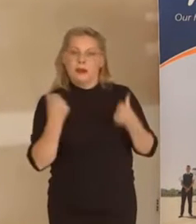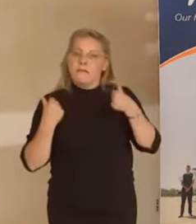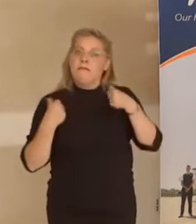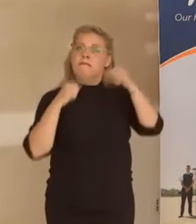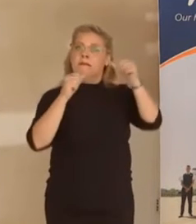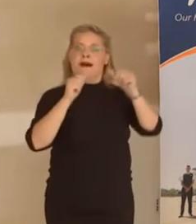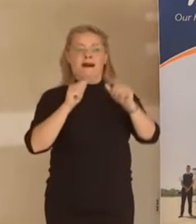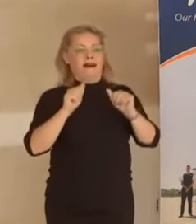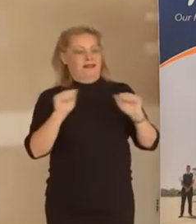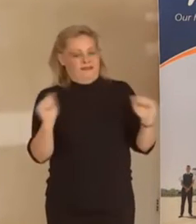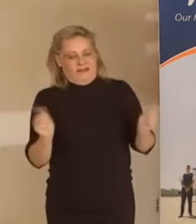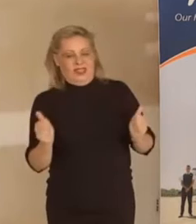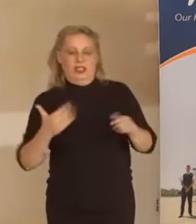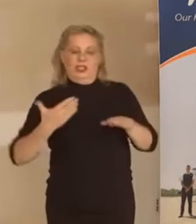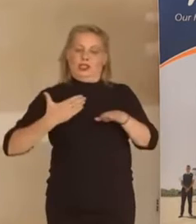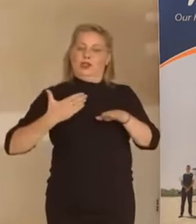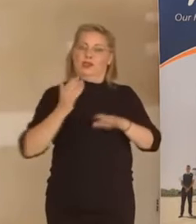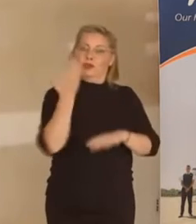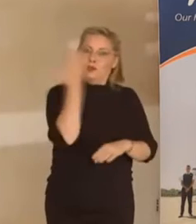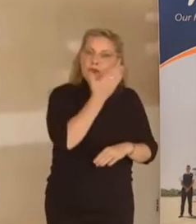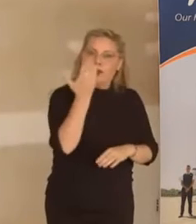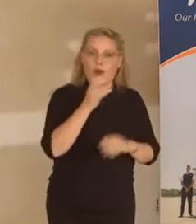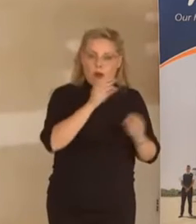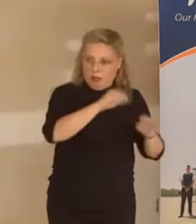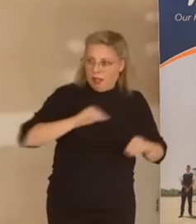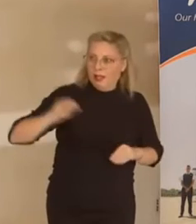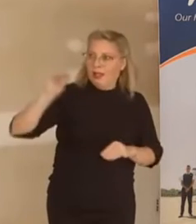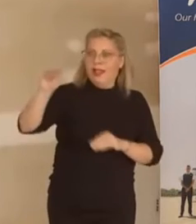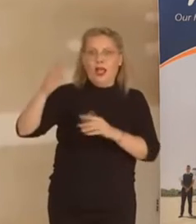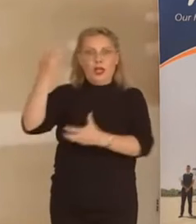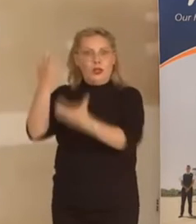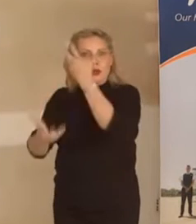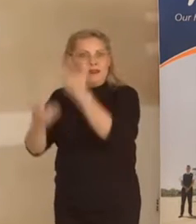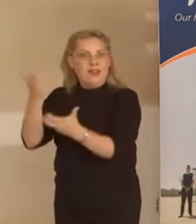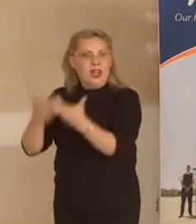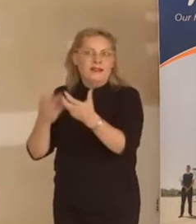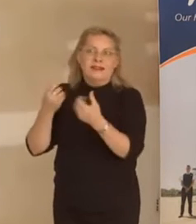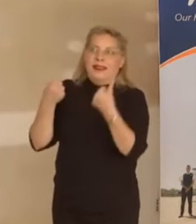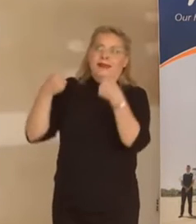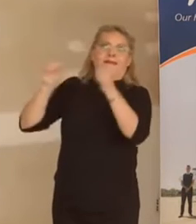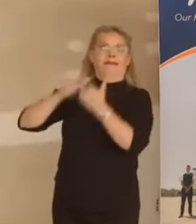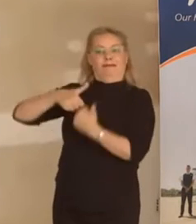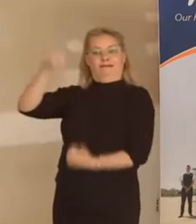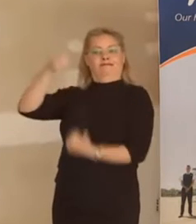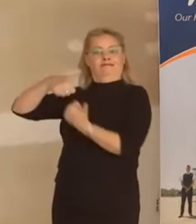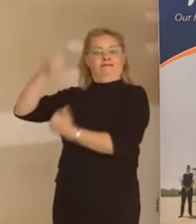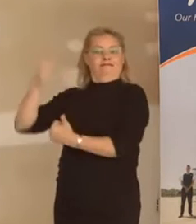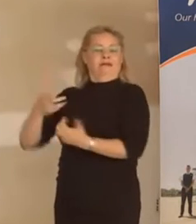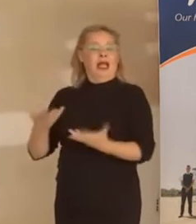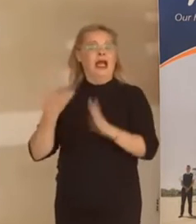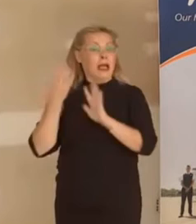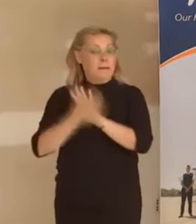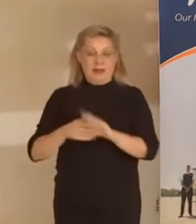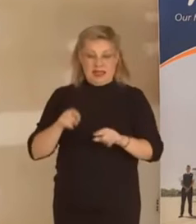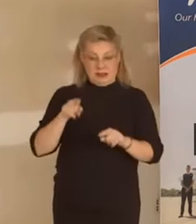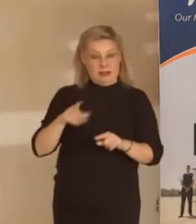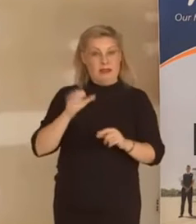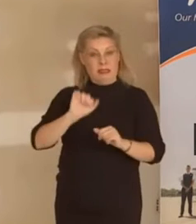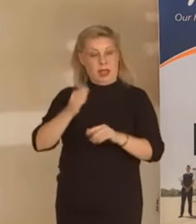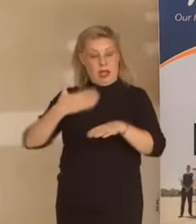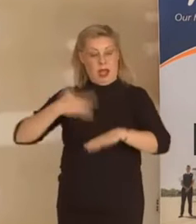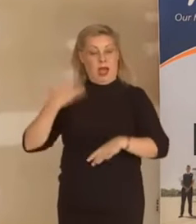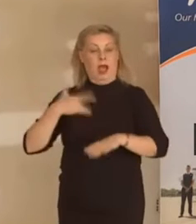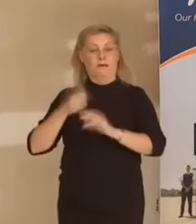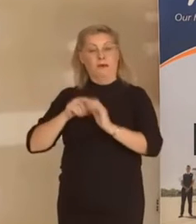qualifications, completing university. If we do those things, more Indigenous Australians will be able to be employed and they'll be more active contributors in